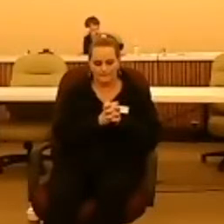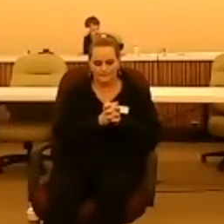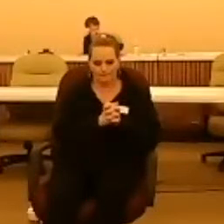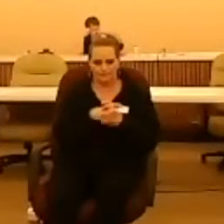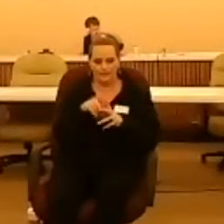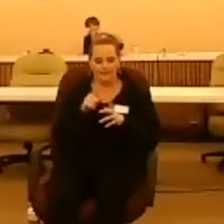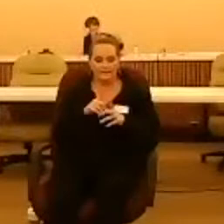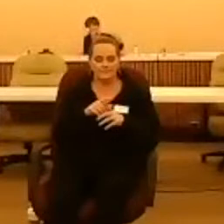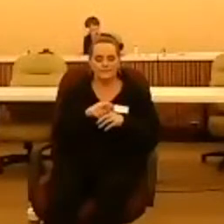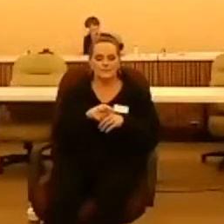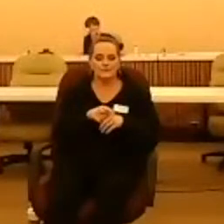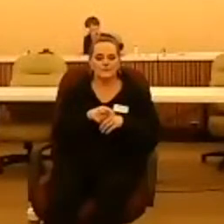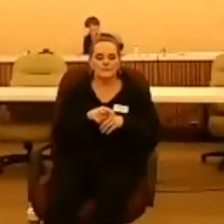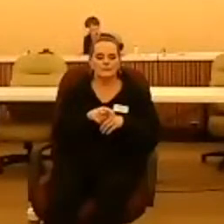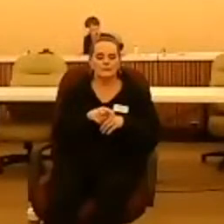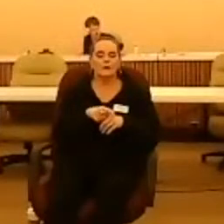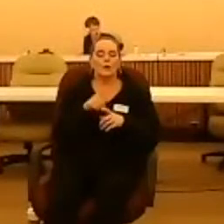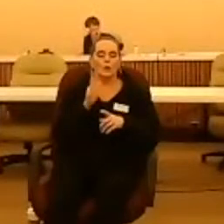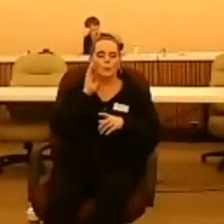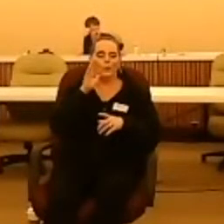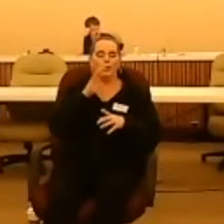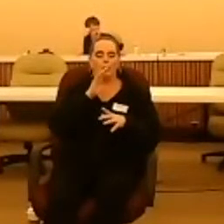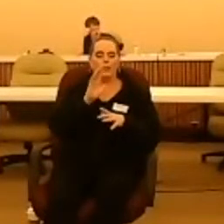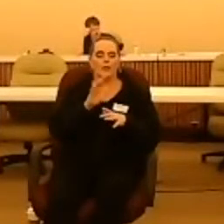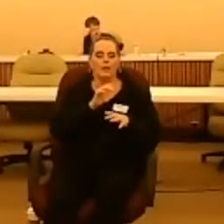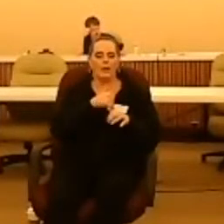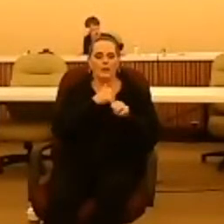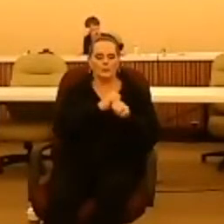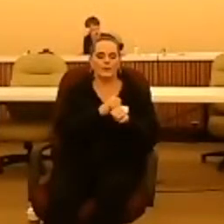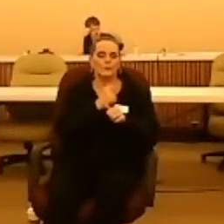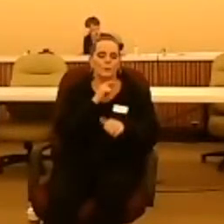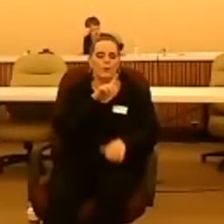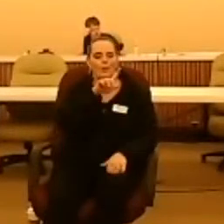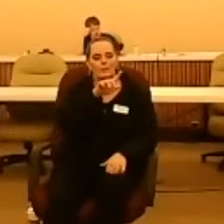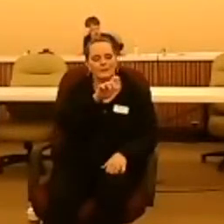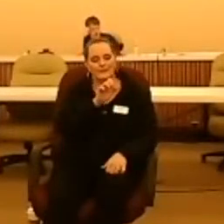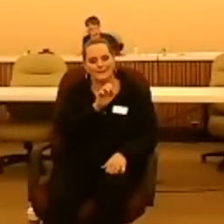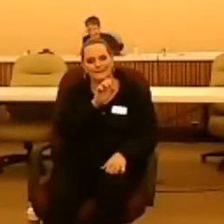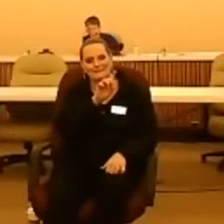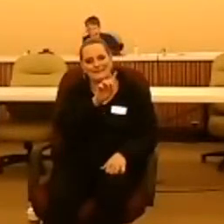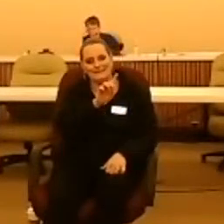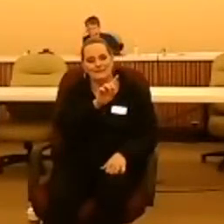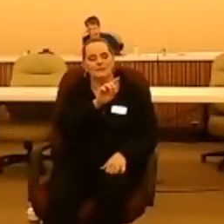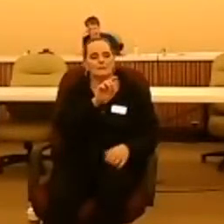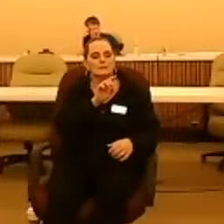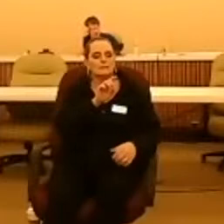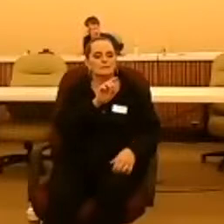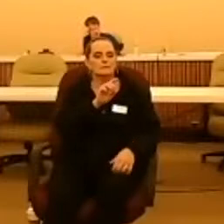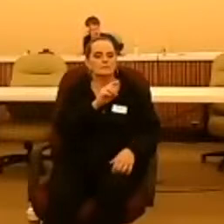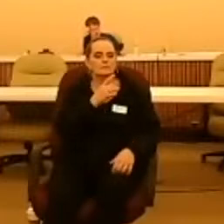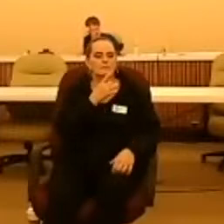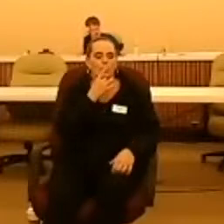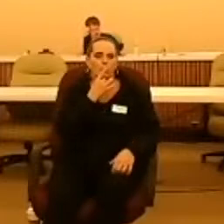is that we're going to be upgrading to LED bulbs that cost